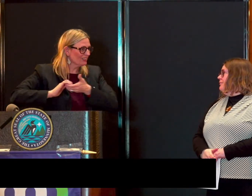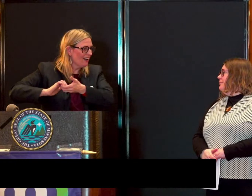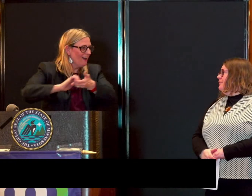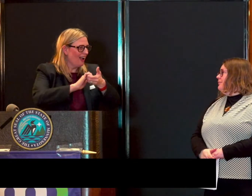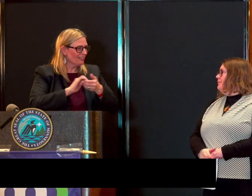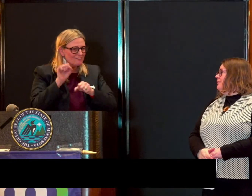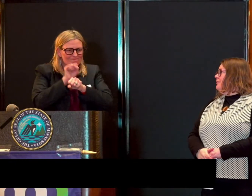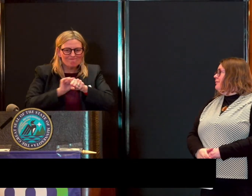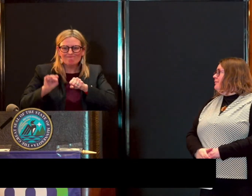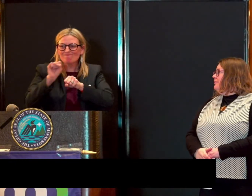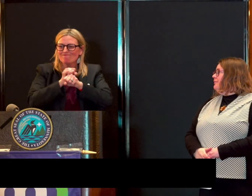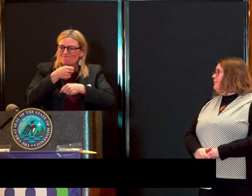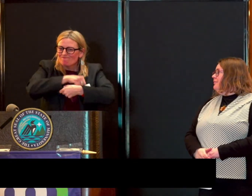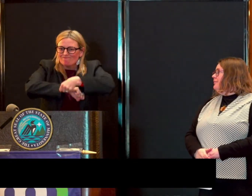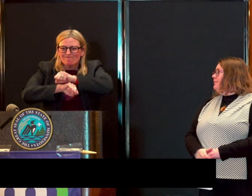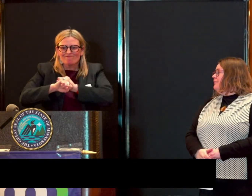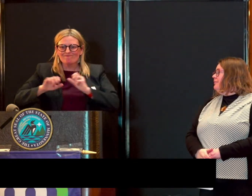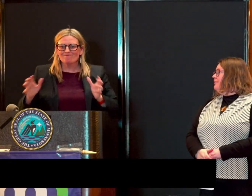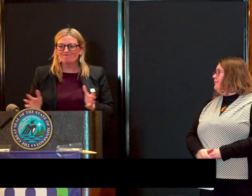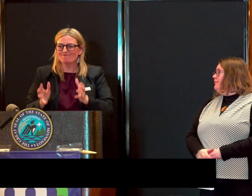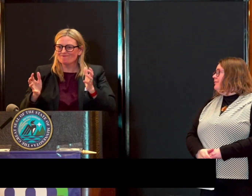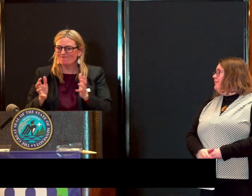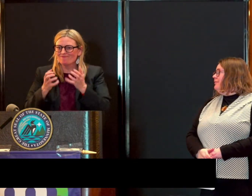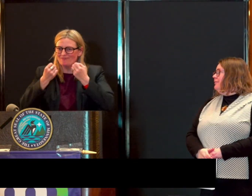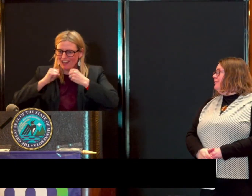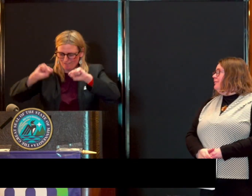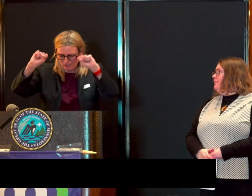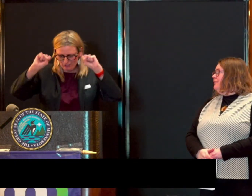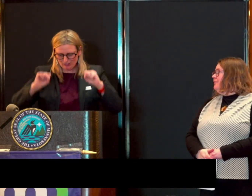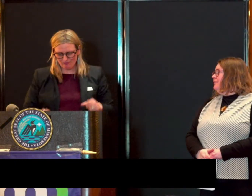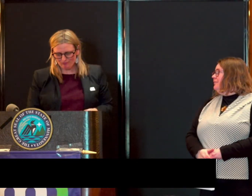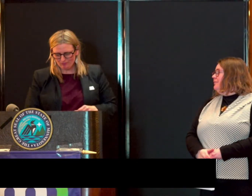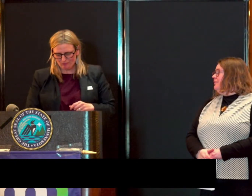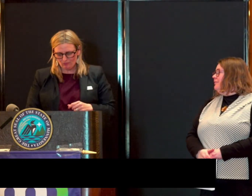It's your collective efforts.